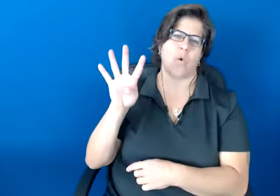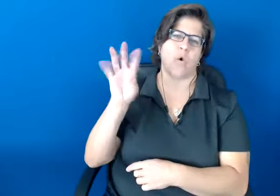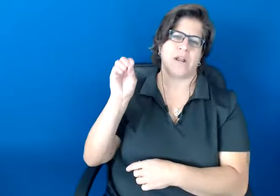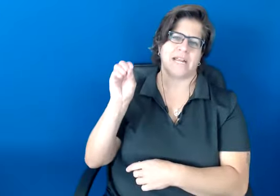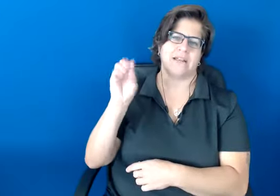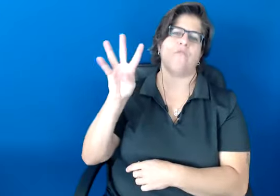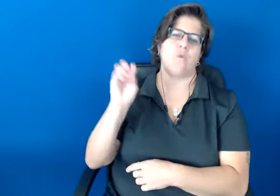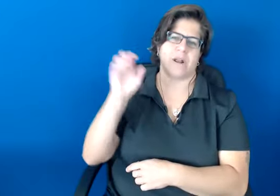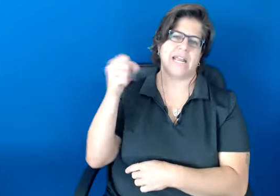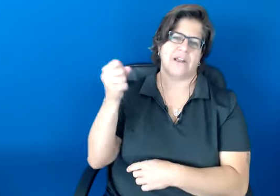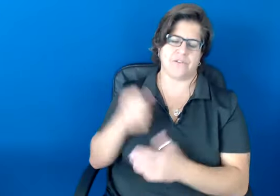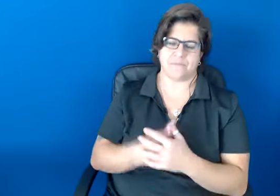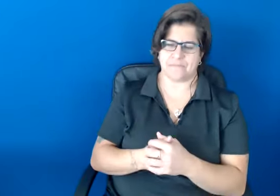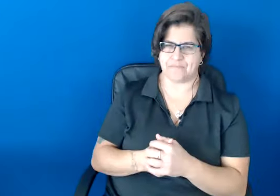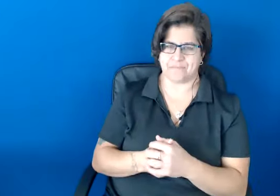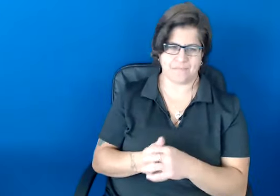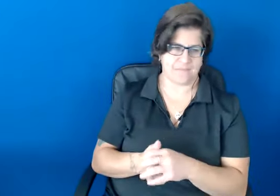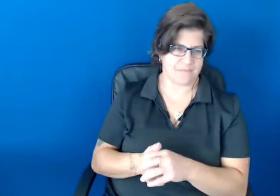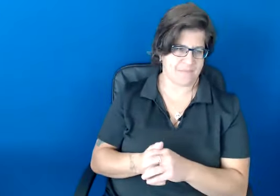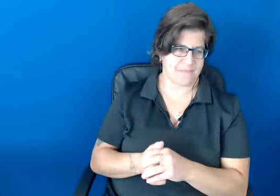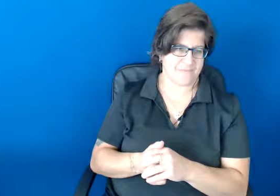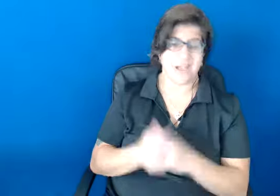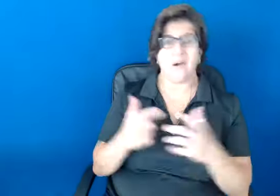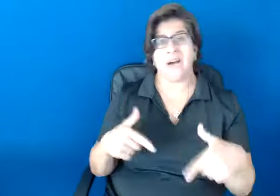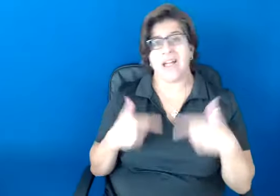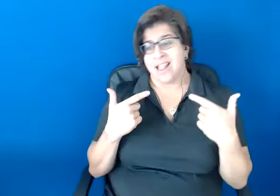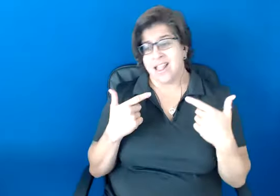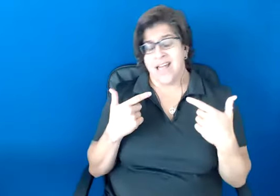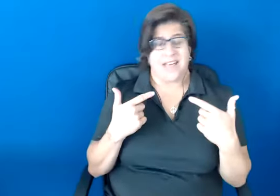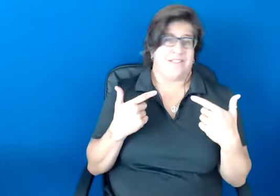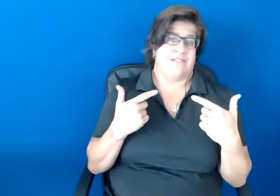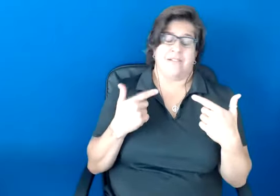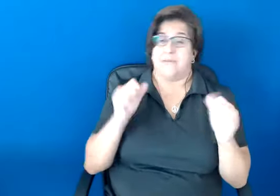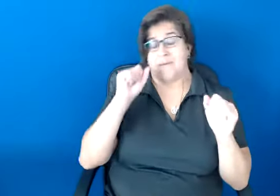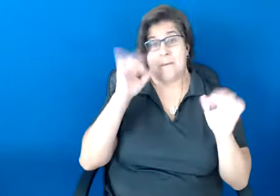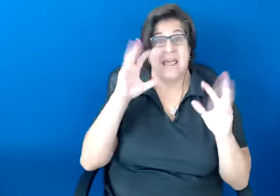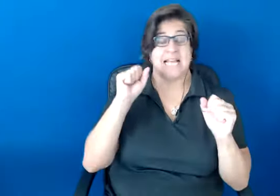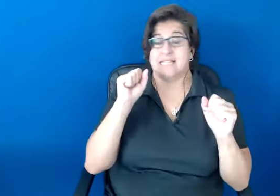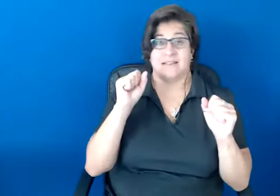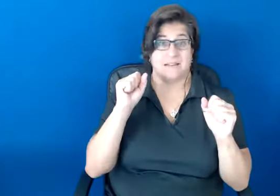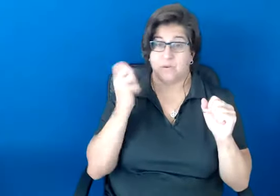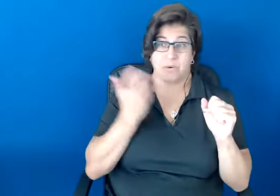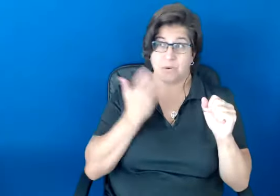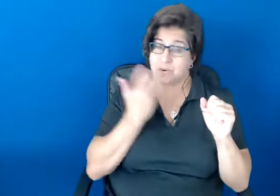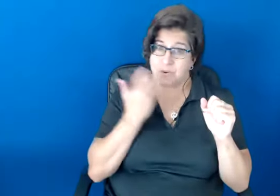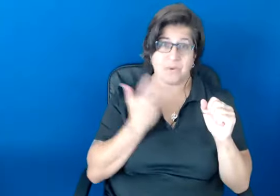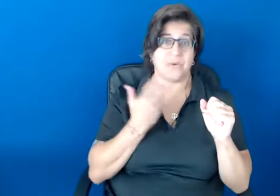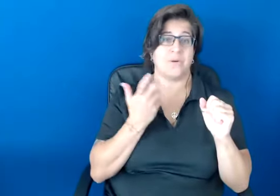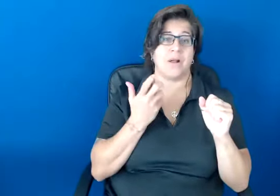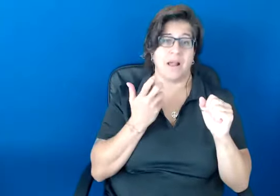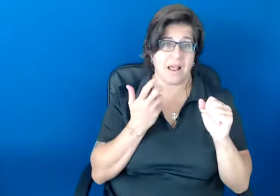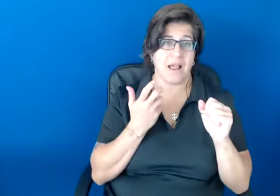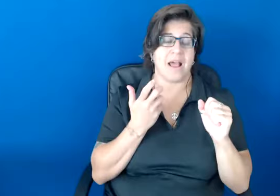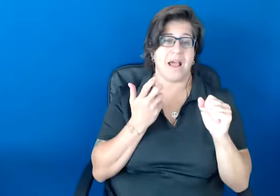And so I'm just, life is amazing. Life is just amazing.